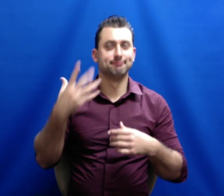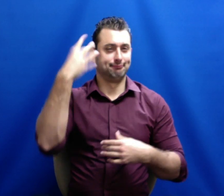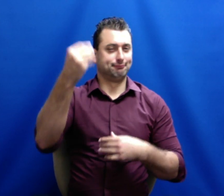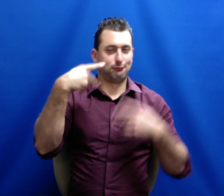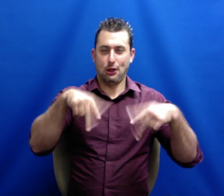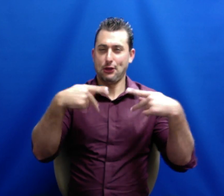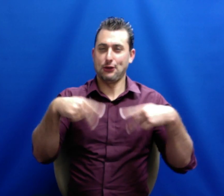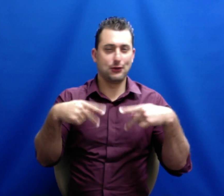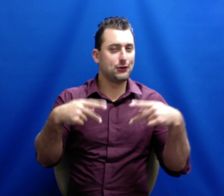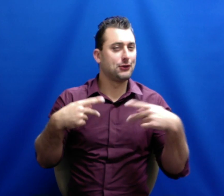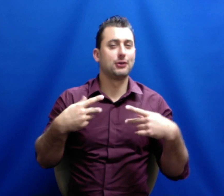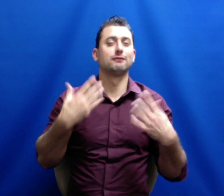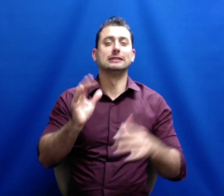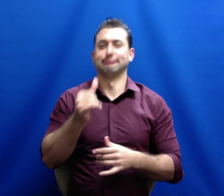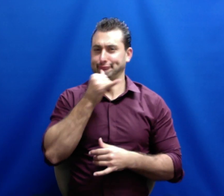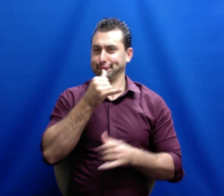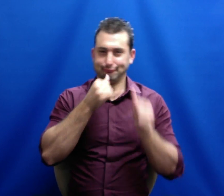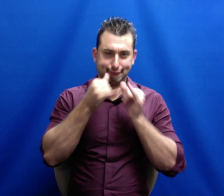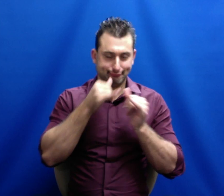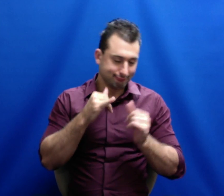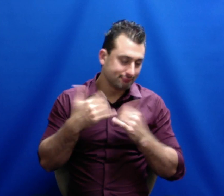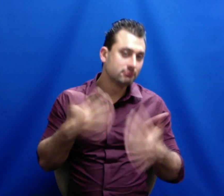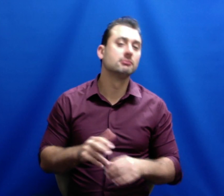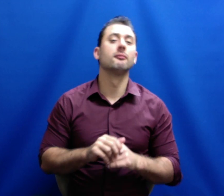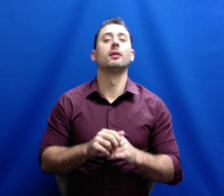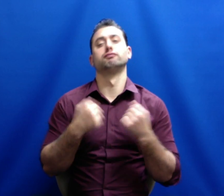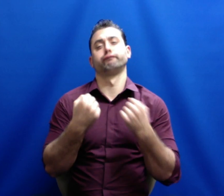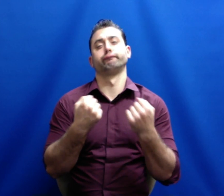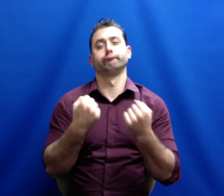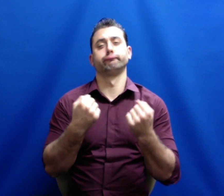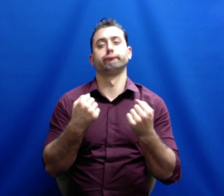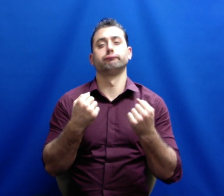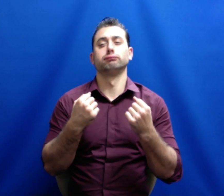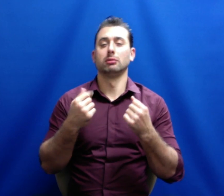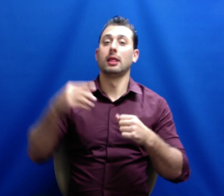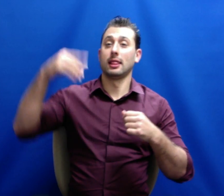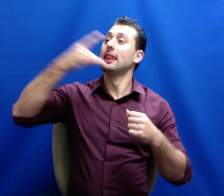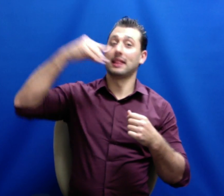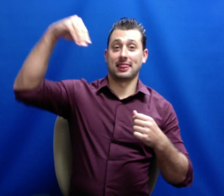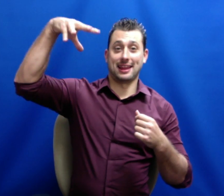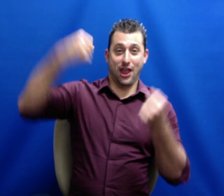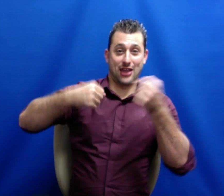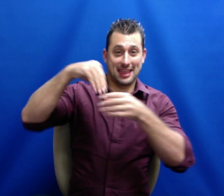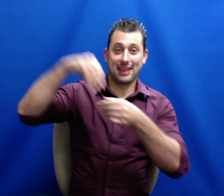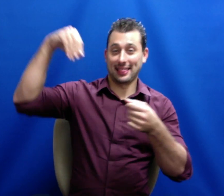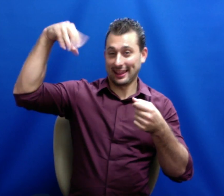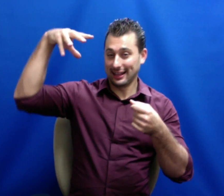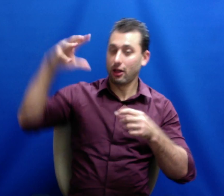at night. They had been out to a party. They had had a few drinks, and they were driving along. Inside the car, the interior